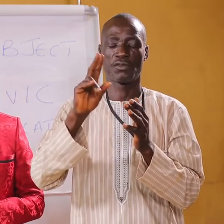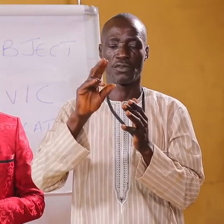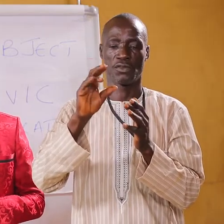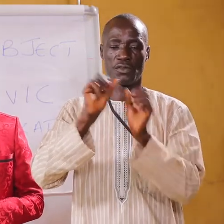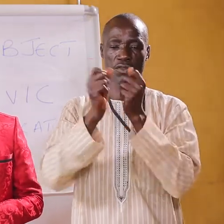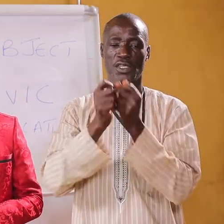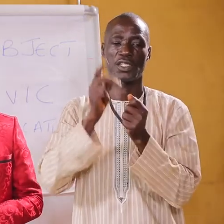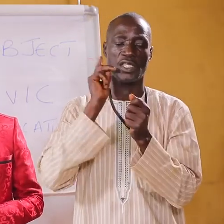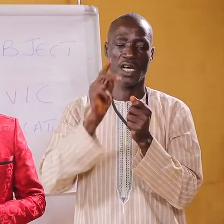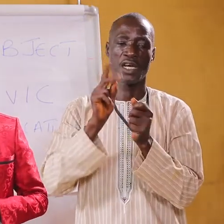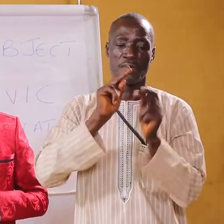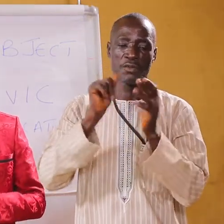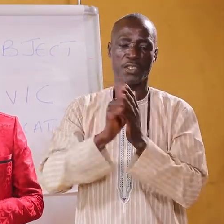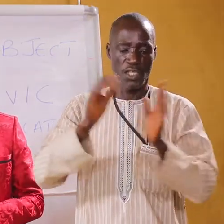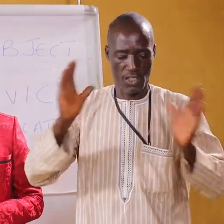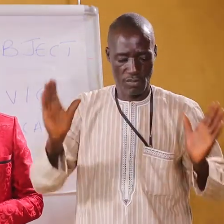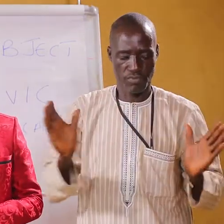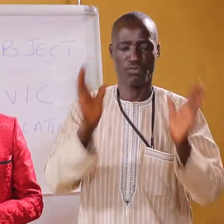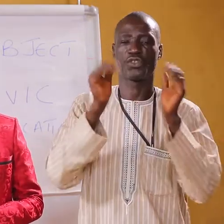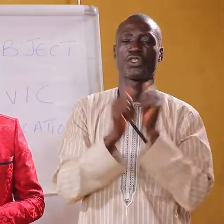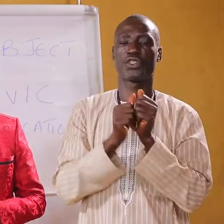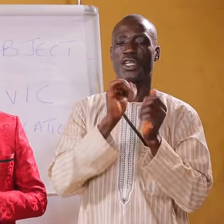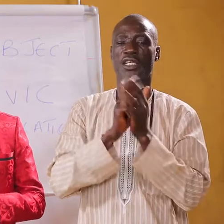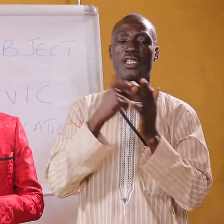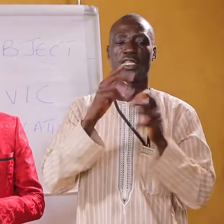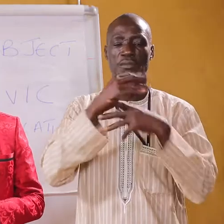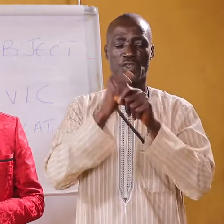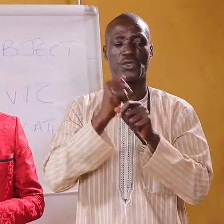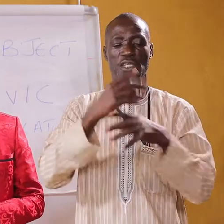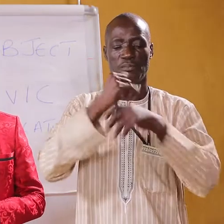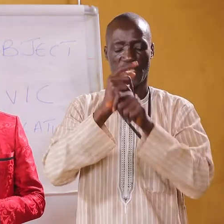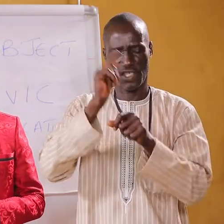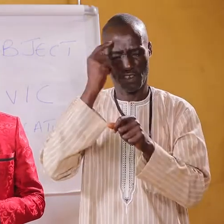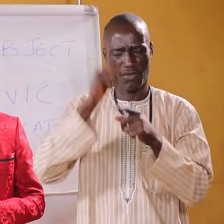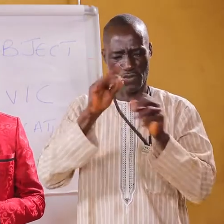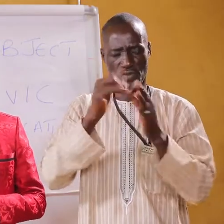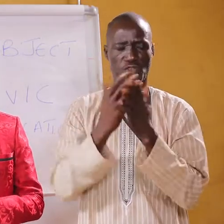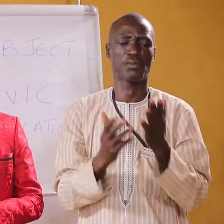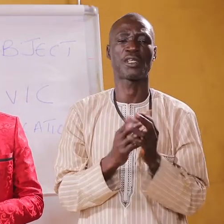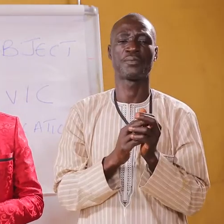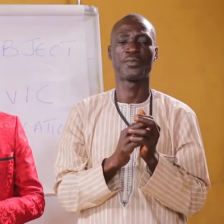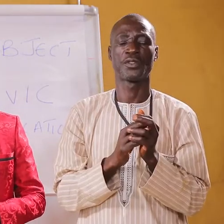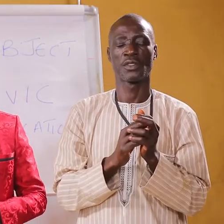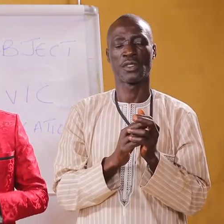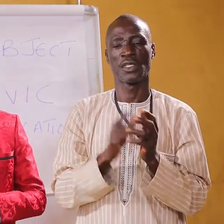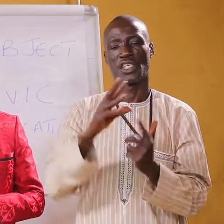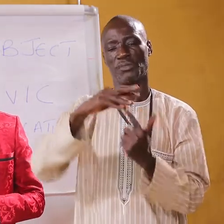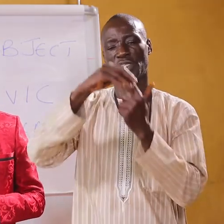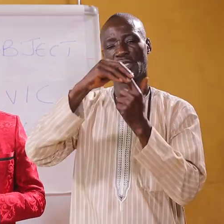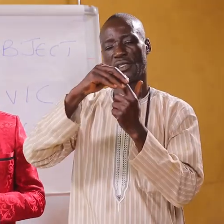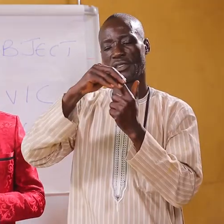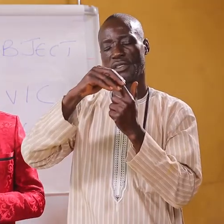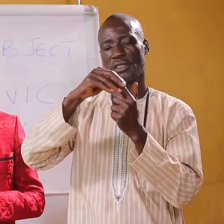societies are motivators. They motivate the government. They partner with the government in regards to projects. They